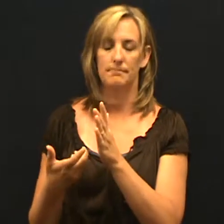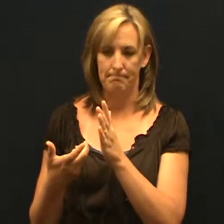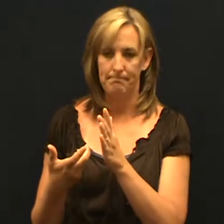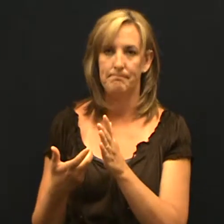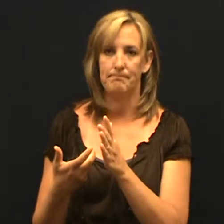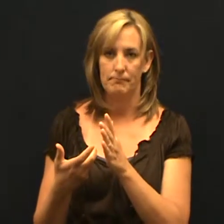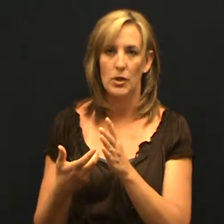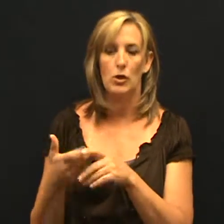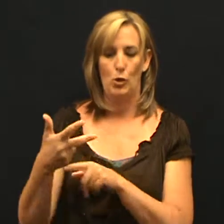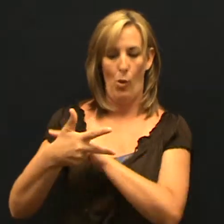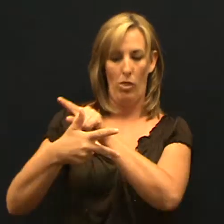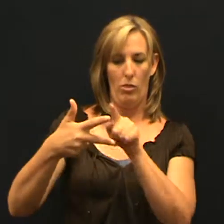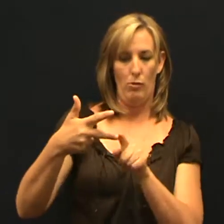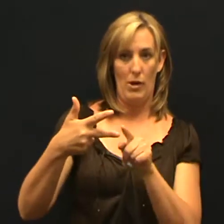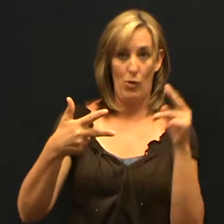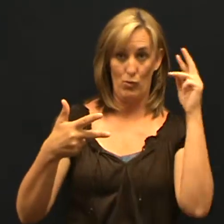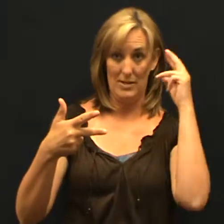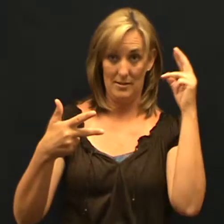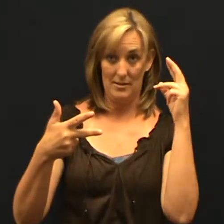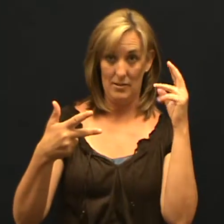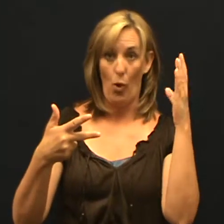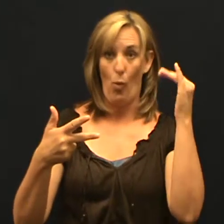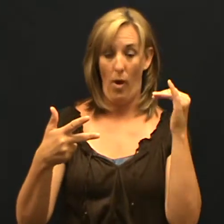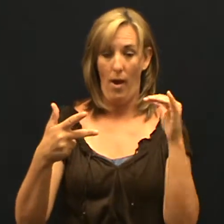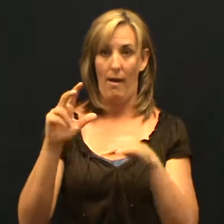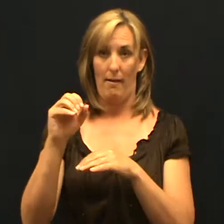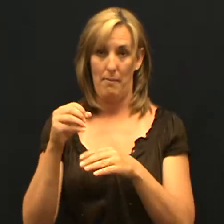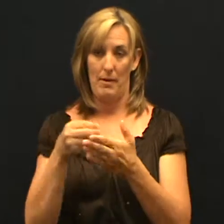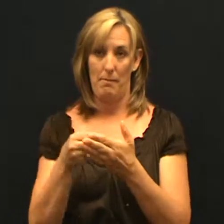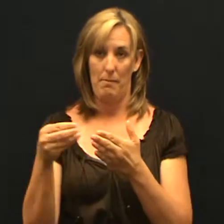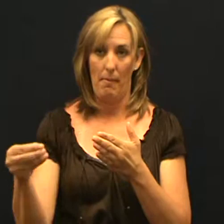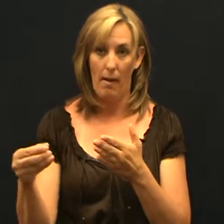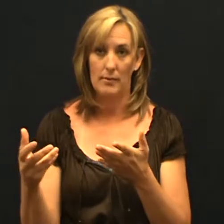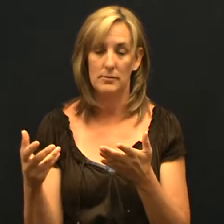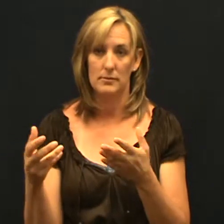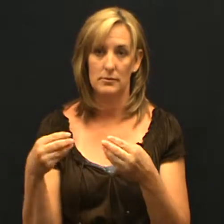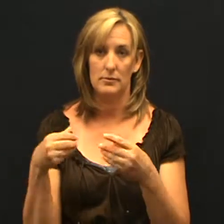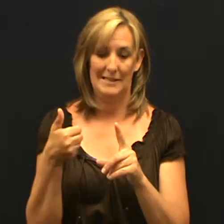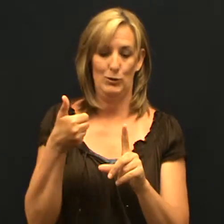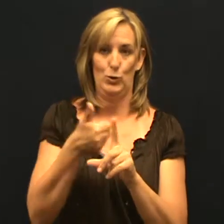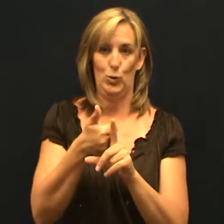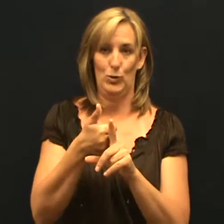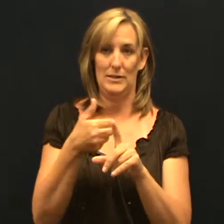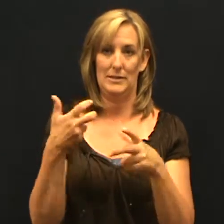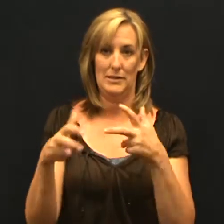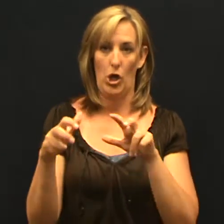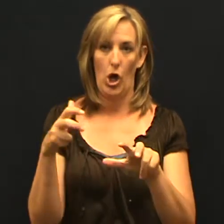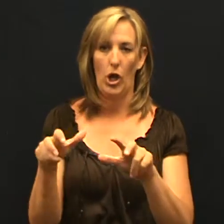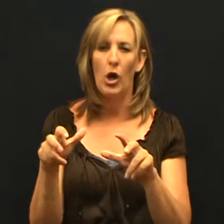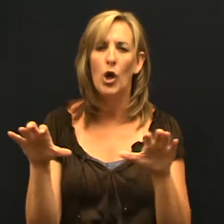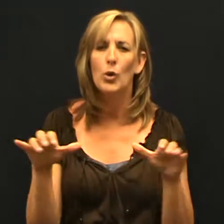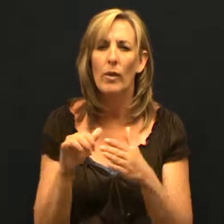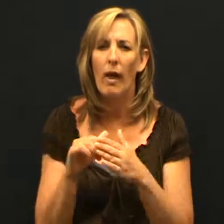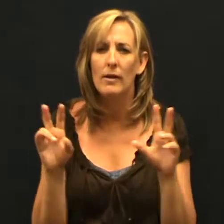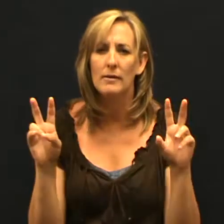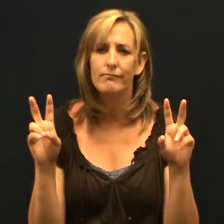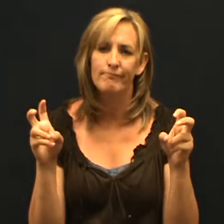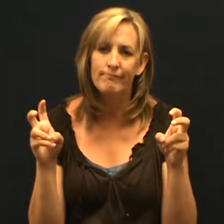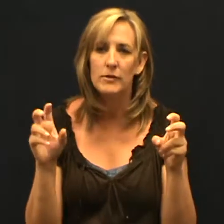a corporation repurchases its own stock. When we do that, it's called treasury stock. We record it as treasury stock,